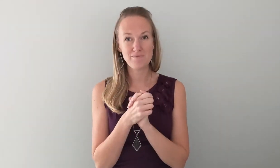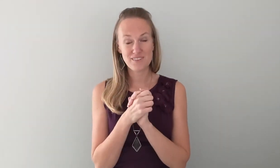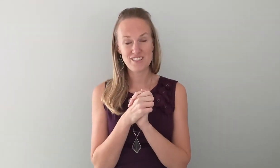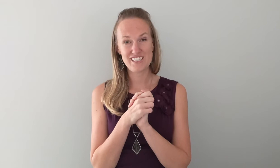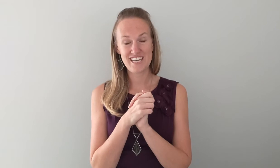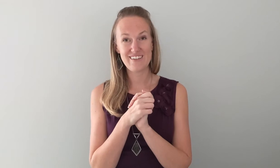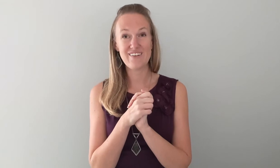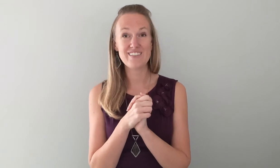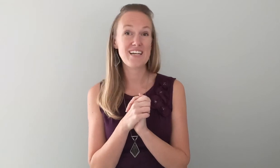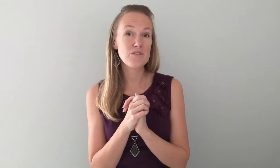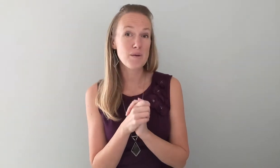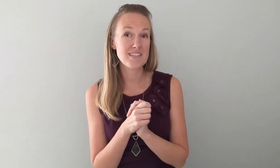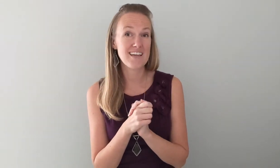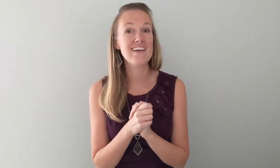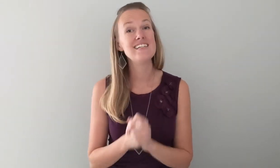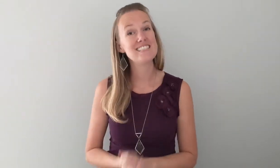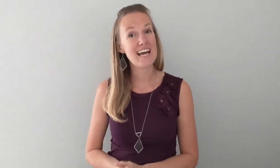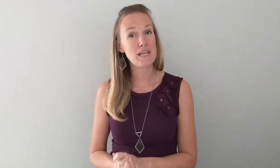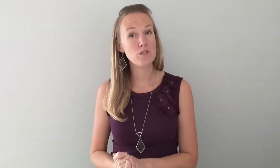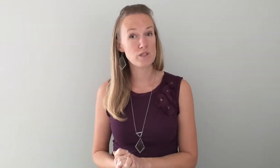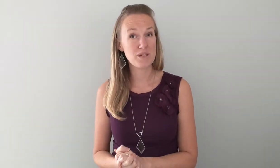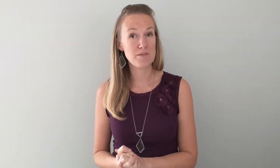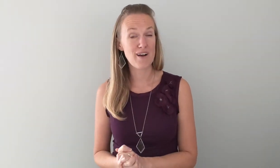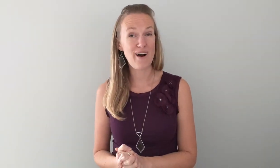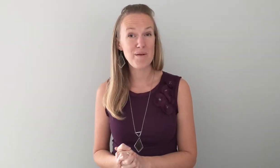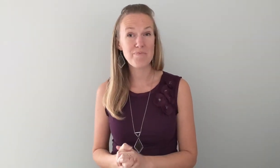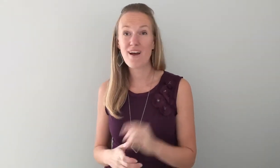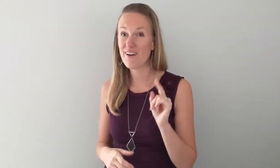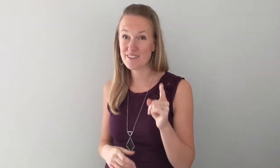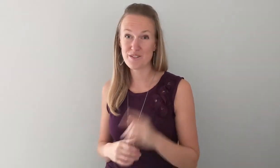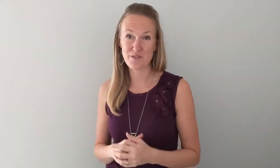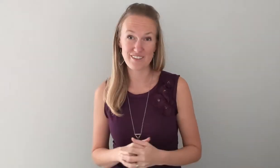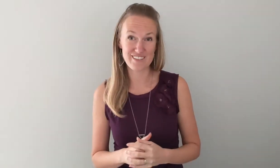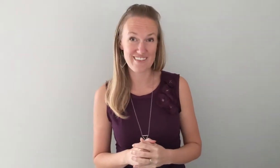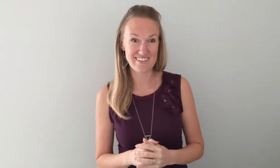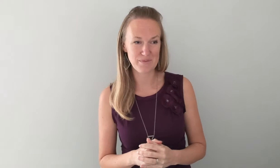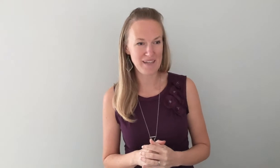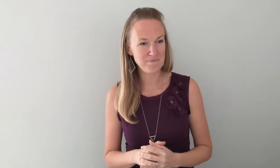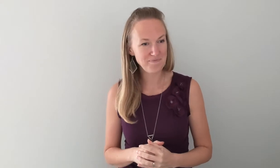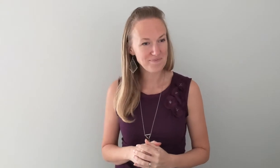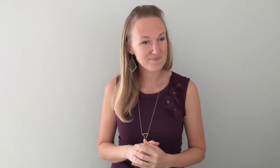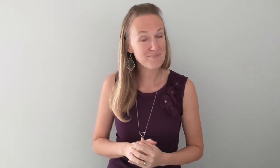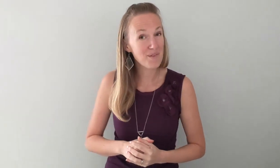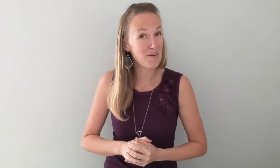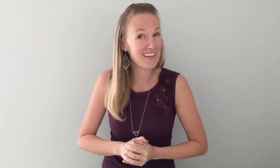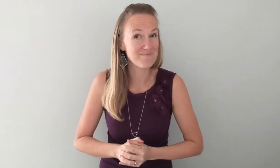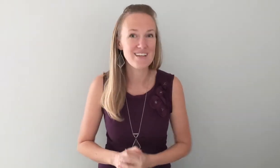to the channel or check out the website, signlanguageworship.com. All the tutorials are there as well. Okay,